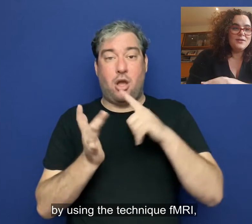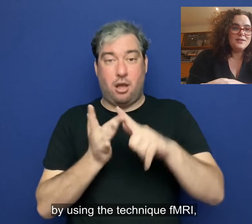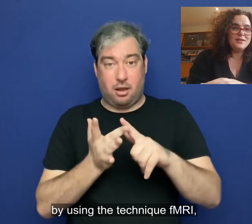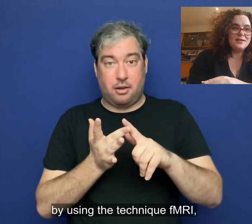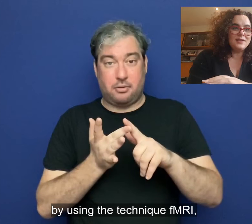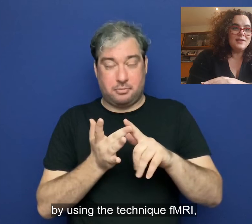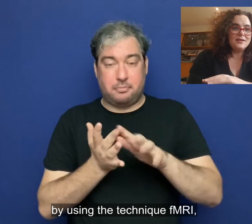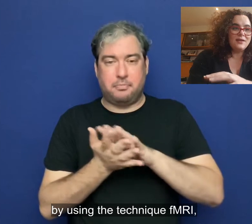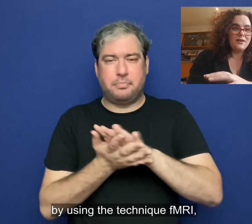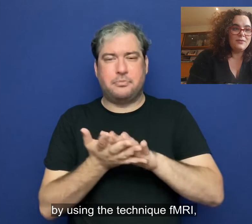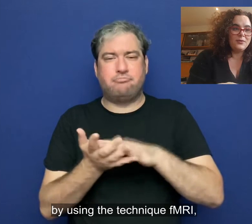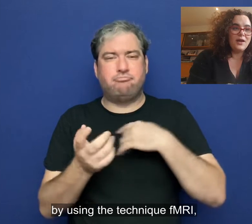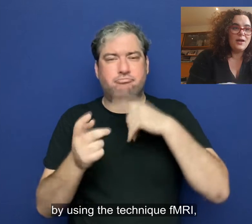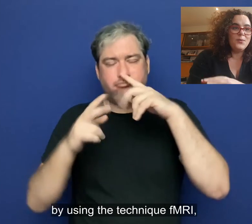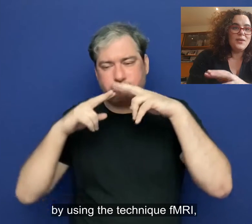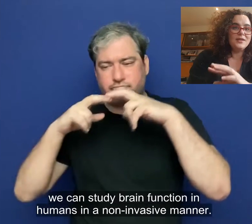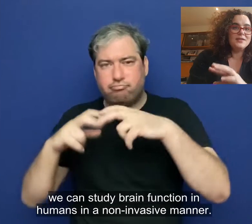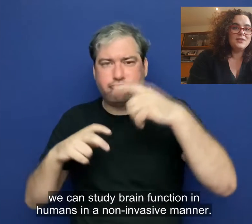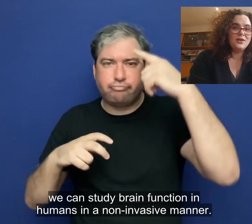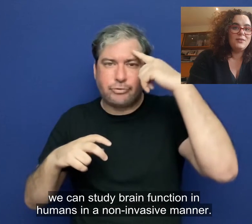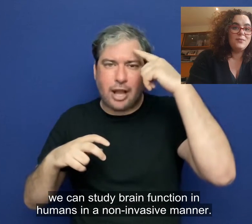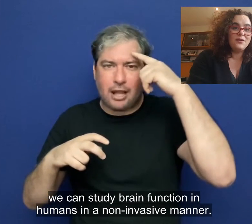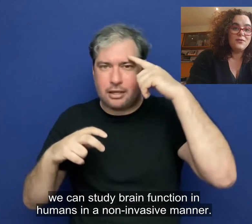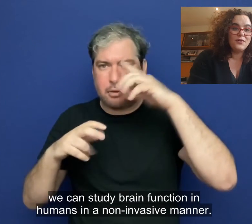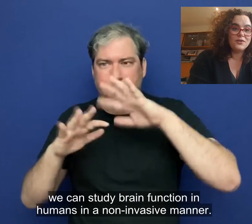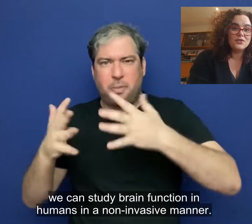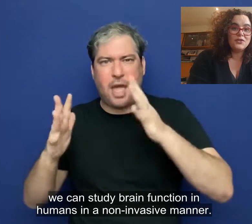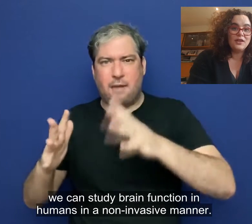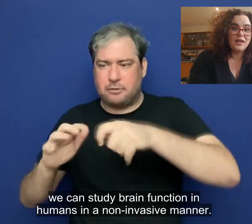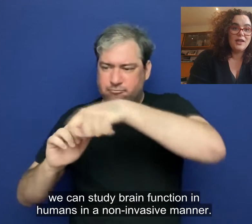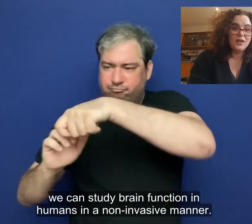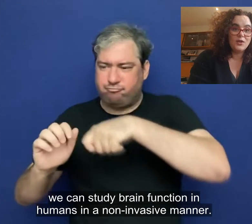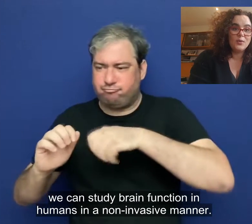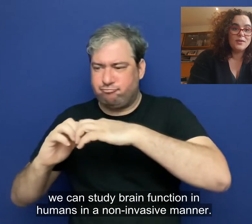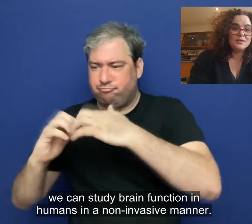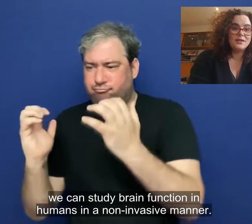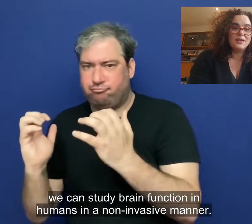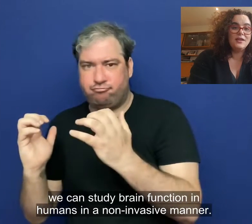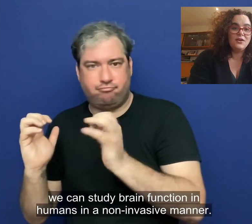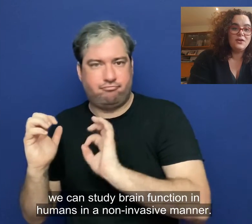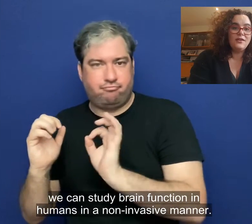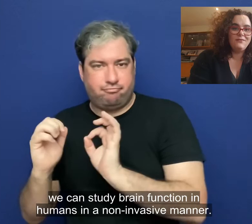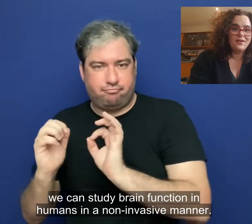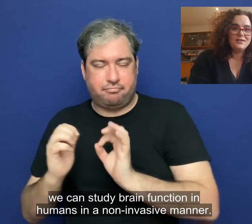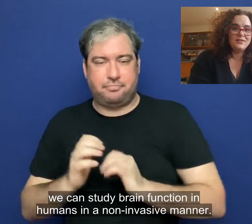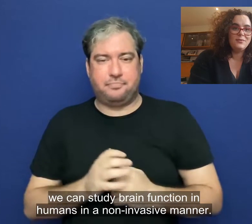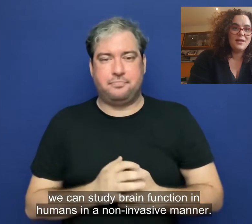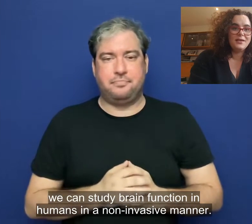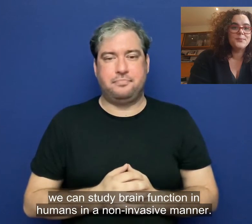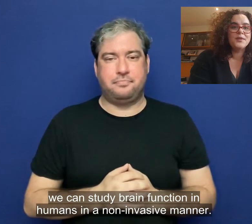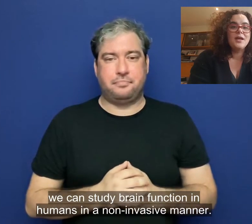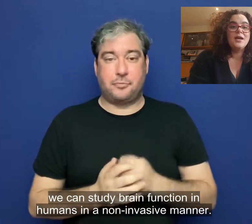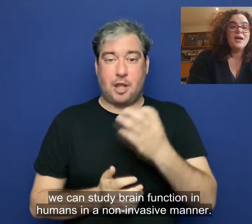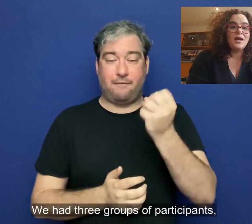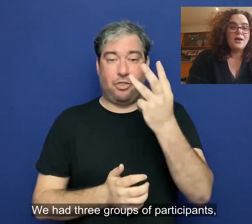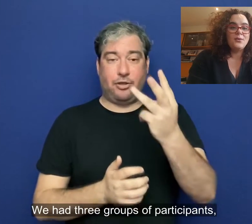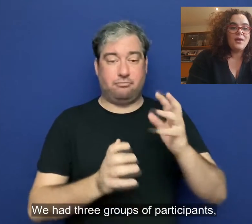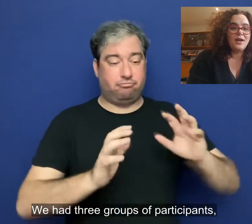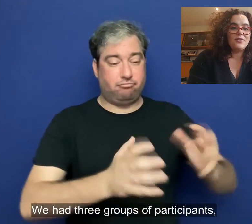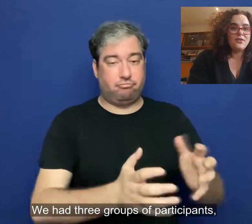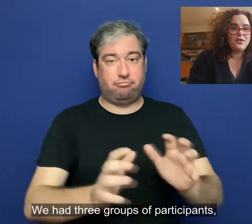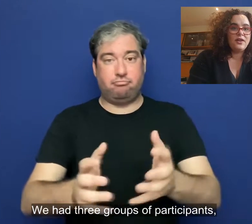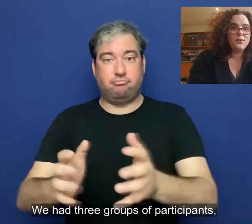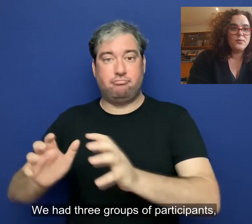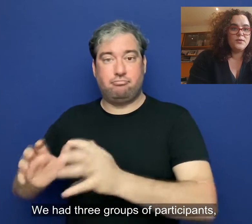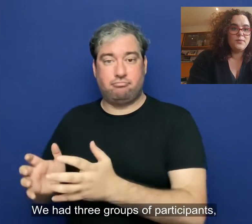by using the technique fMRI we can study brain function in humans in a non-invasive manner. And